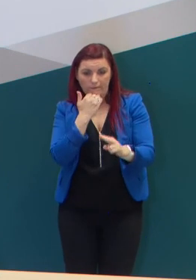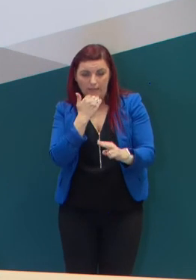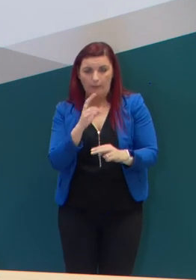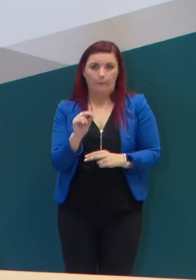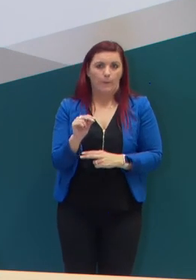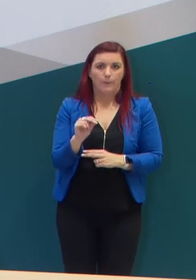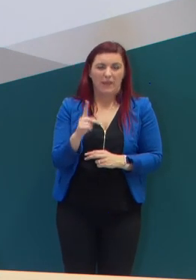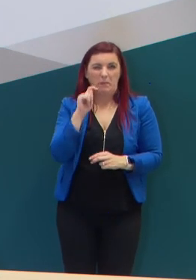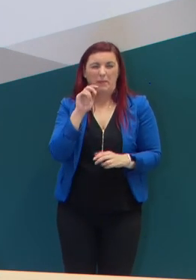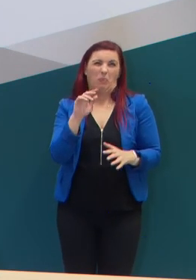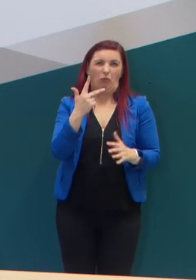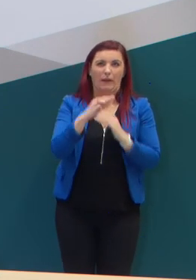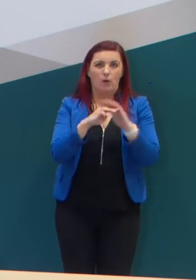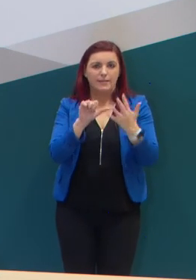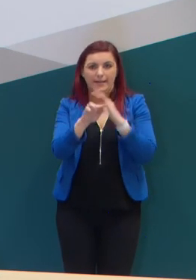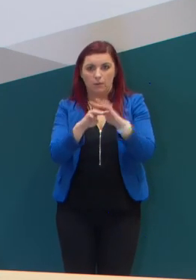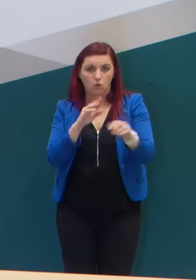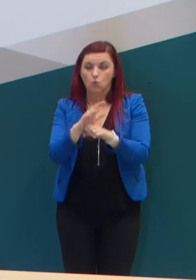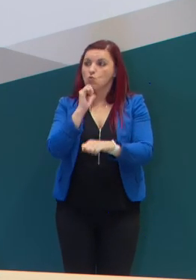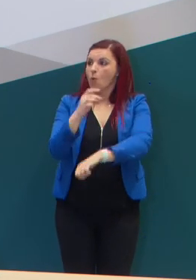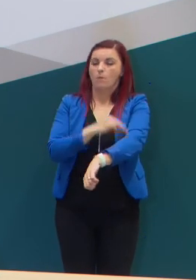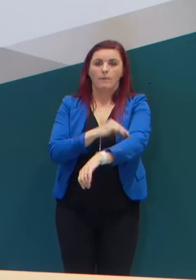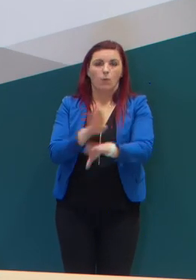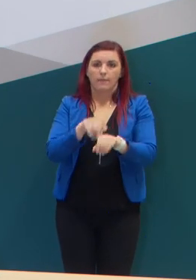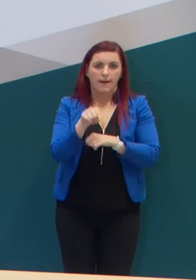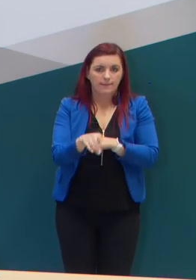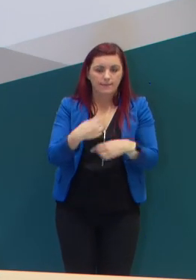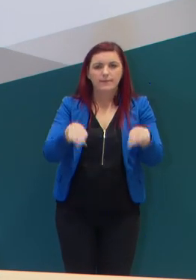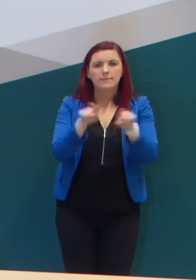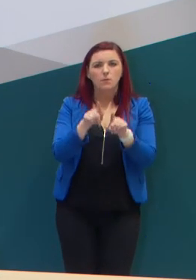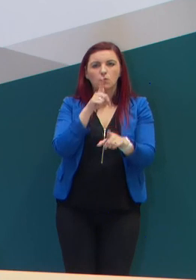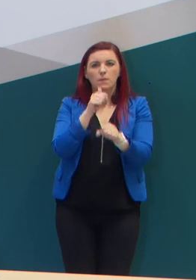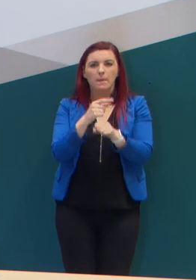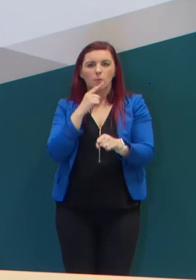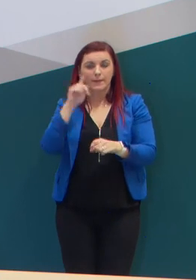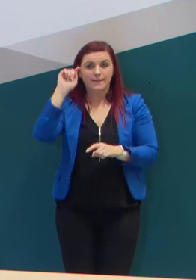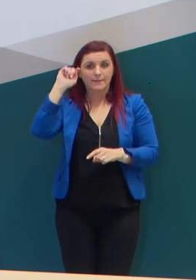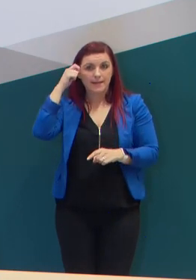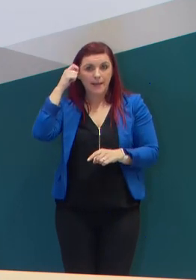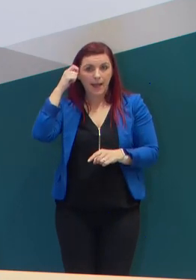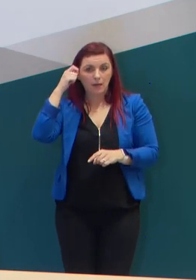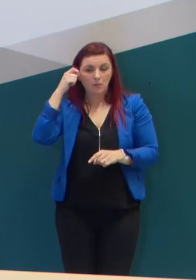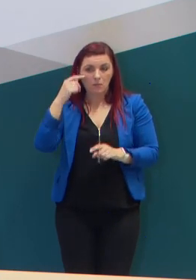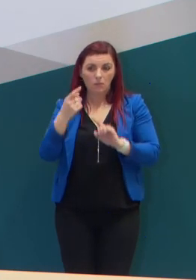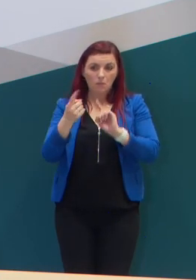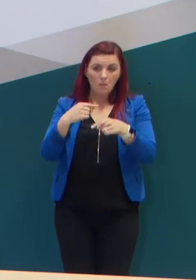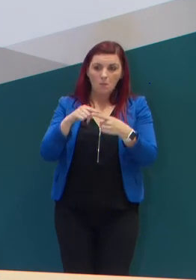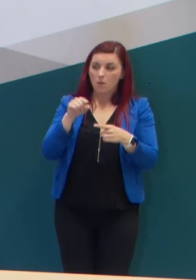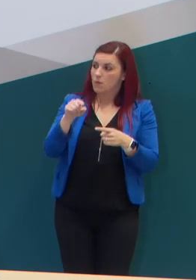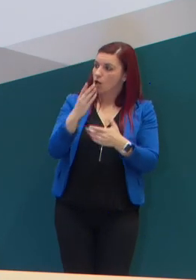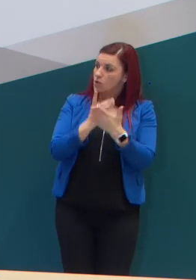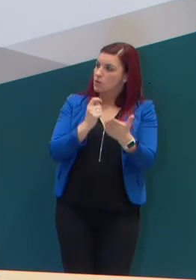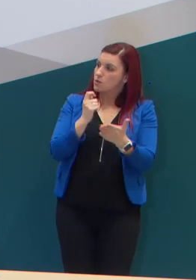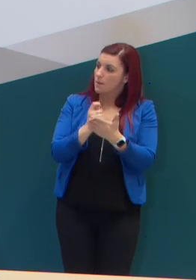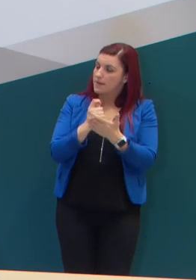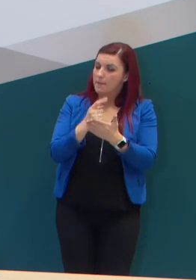range of 3 to 6 months typically. So there's been no problems with those. And then from a point of view of detecting virus, from the time the